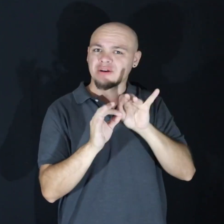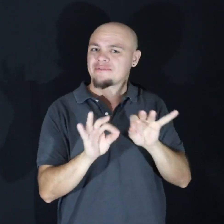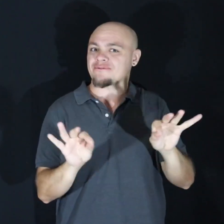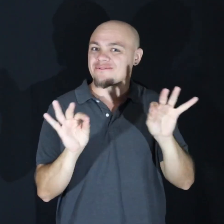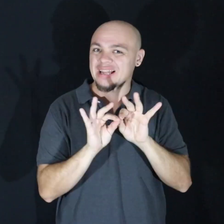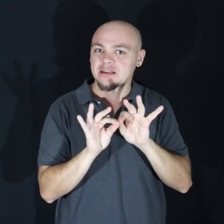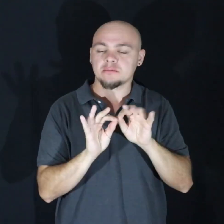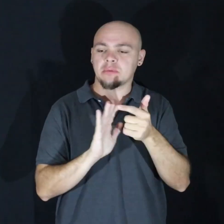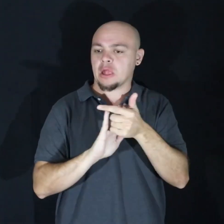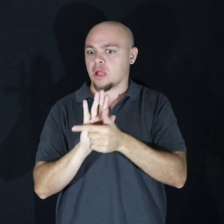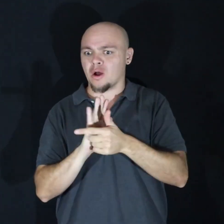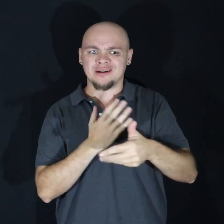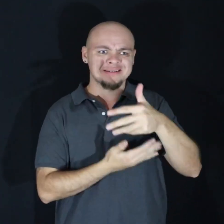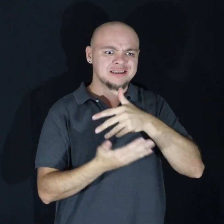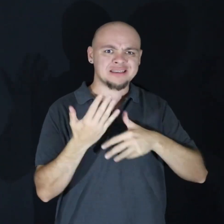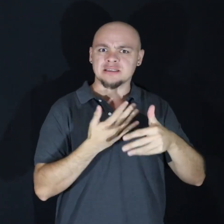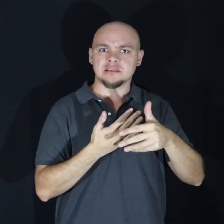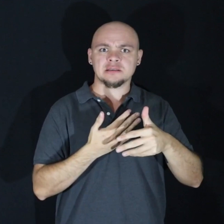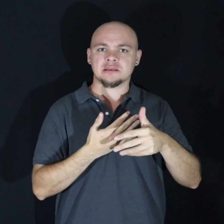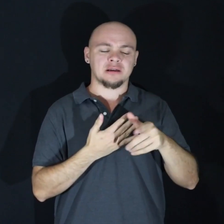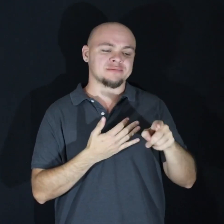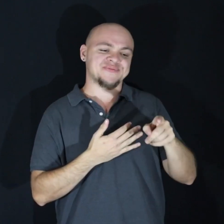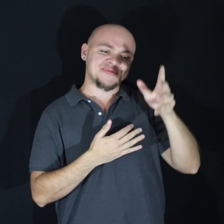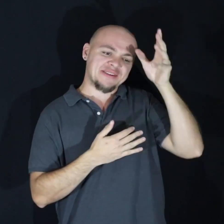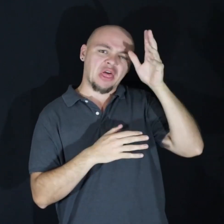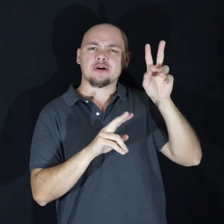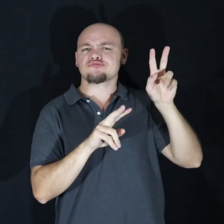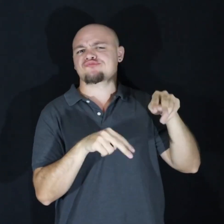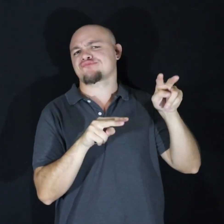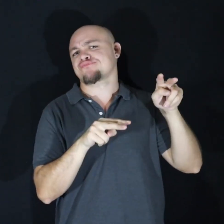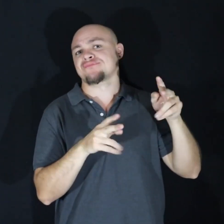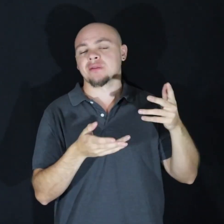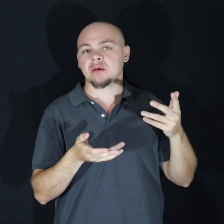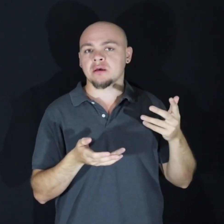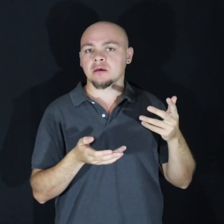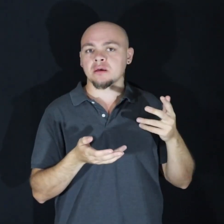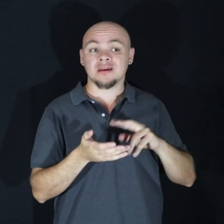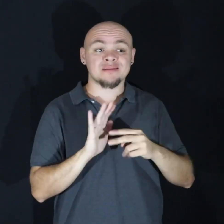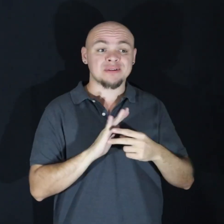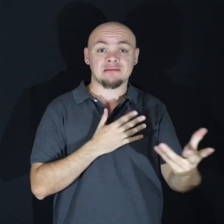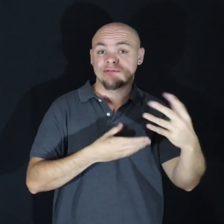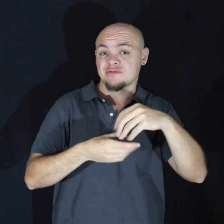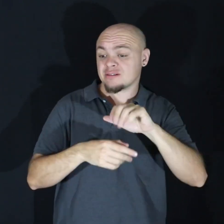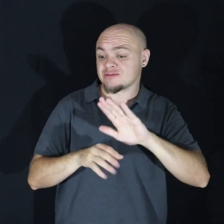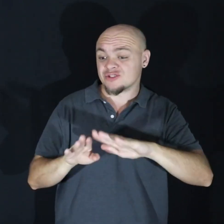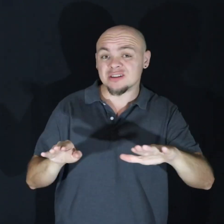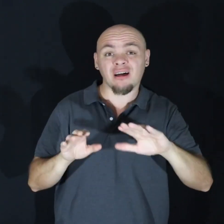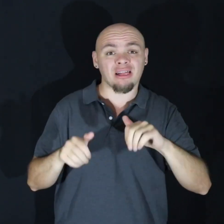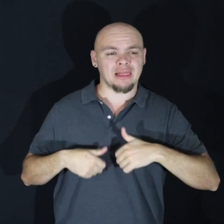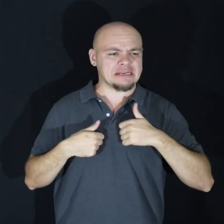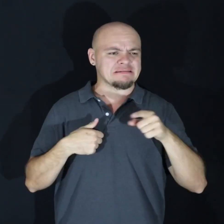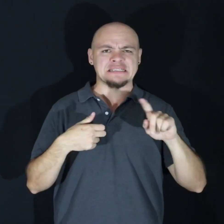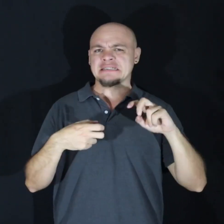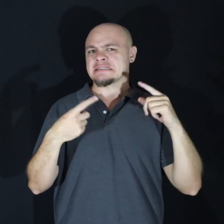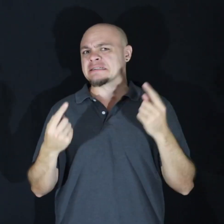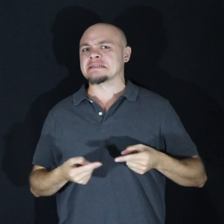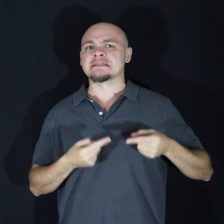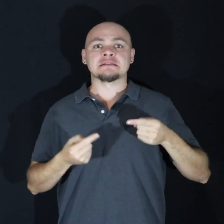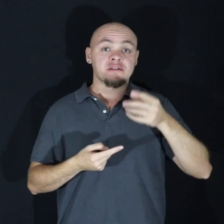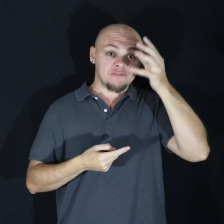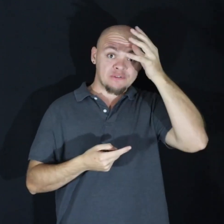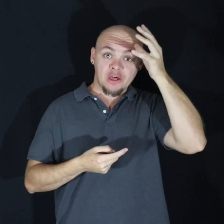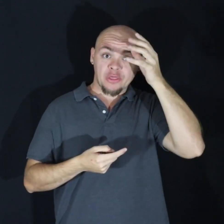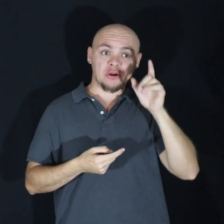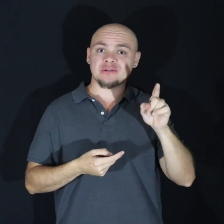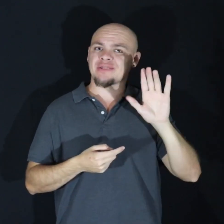yet laws and society undervalue their importance, making it harder for them to be in their children's lives. Even fathers underrate